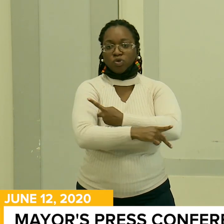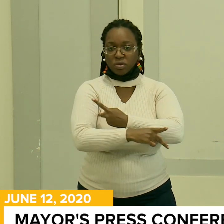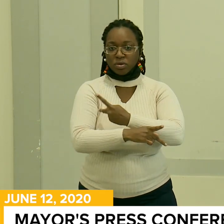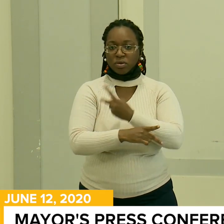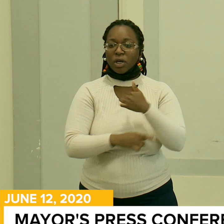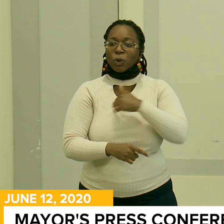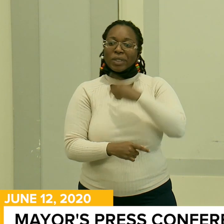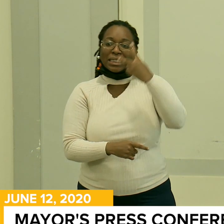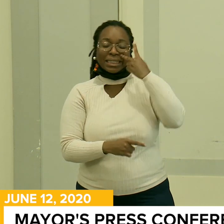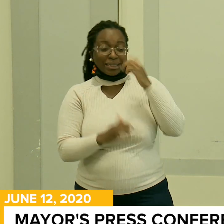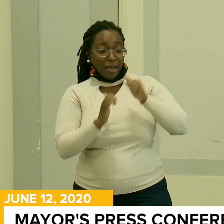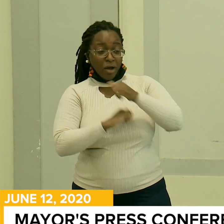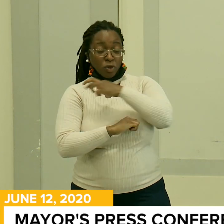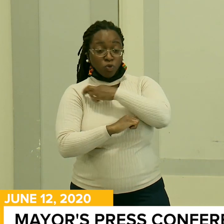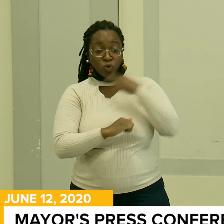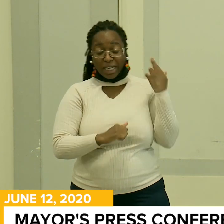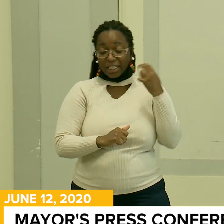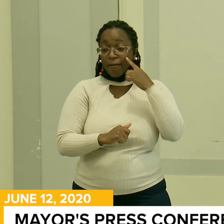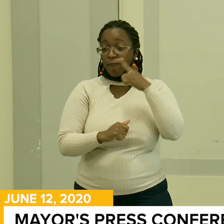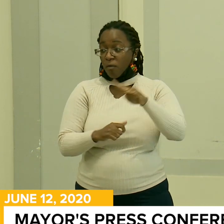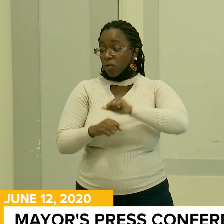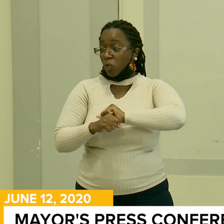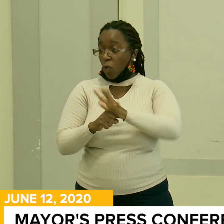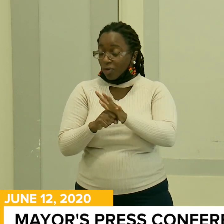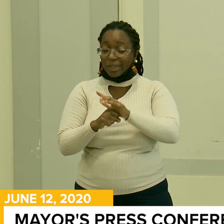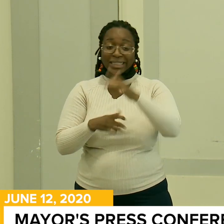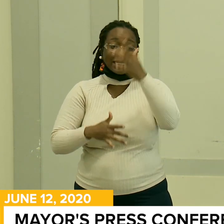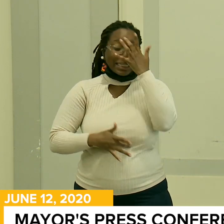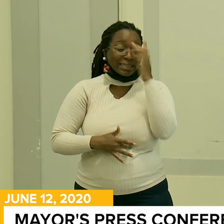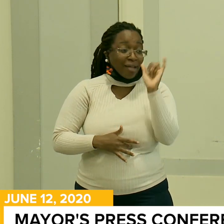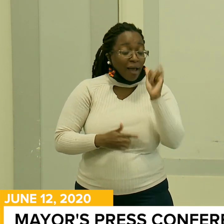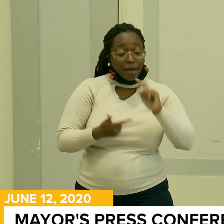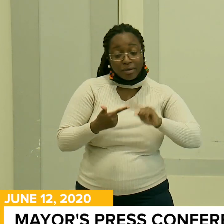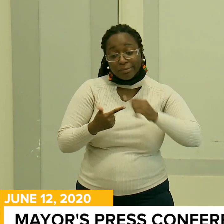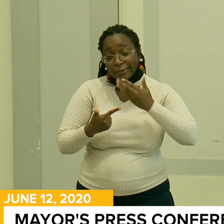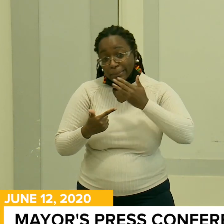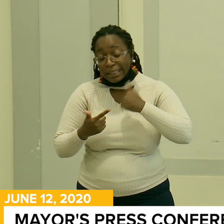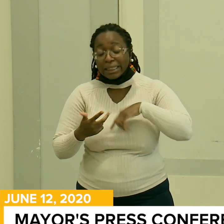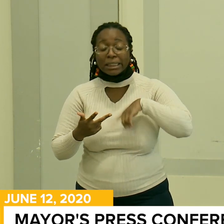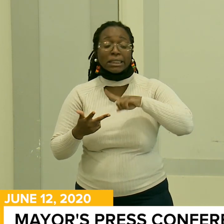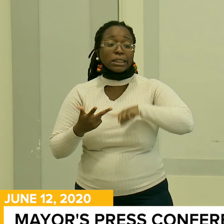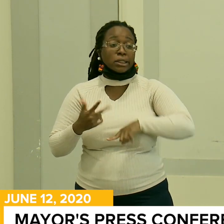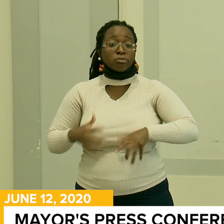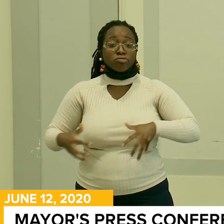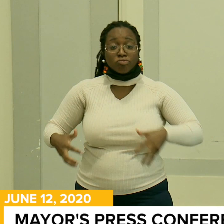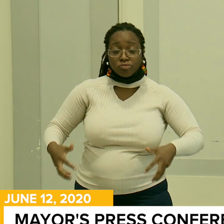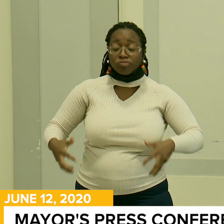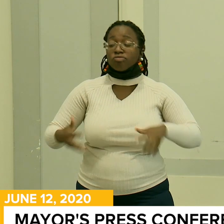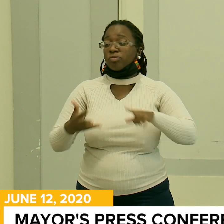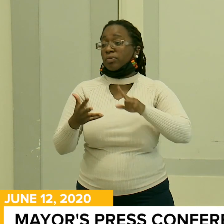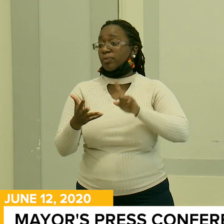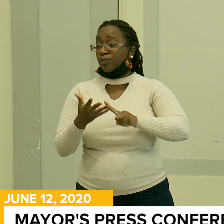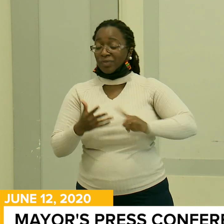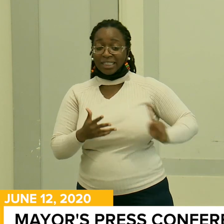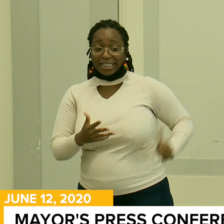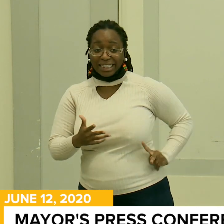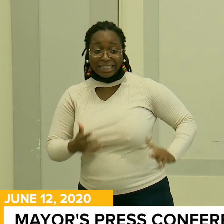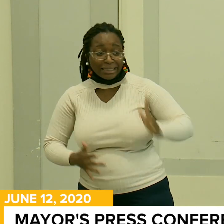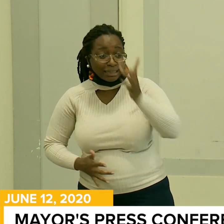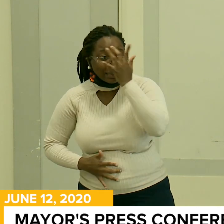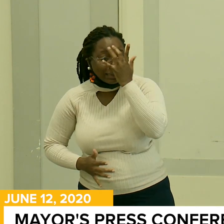factors for COVID-19 disease include pre-existing conditions such as diabetes, obesity, kidney disease, and heart